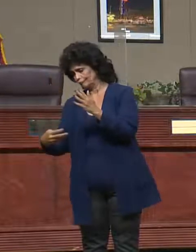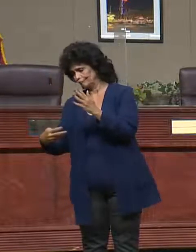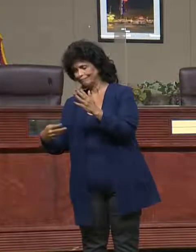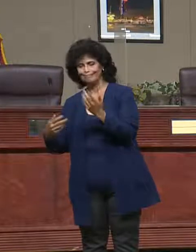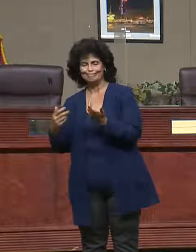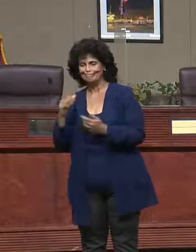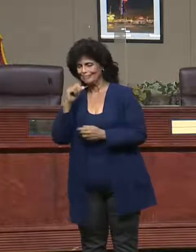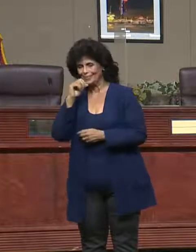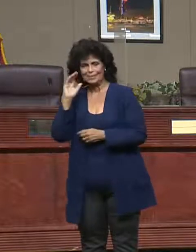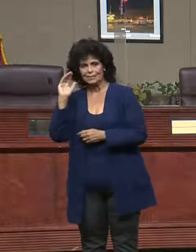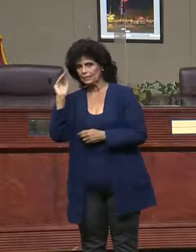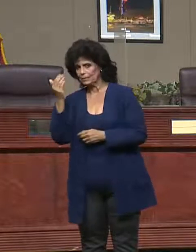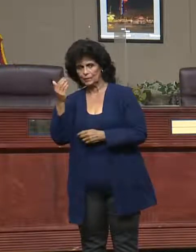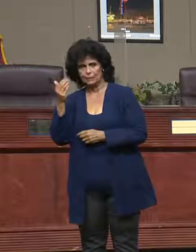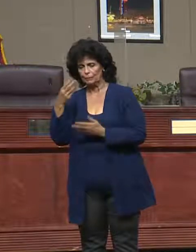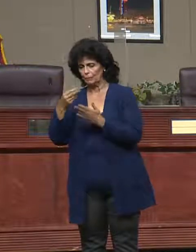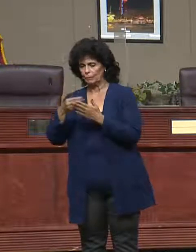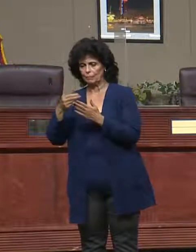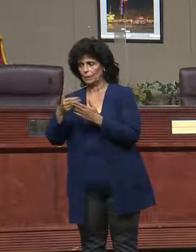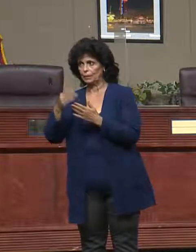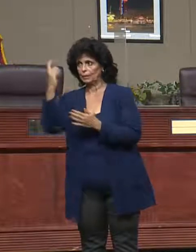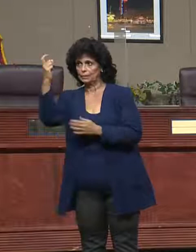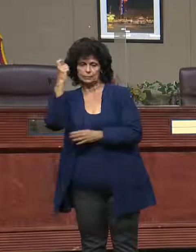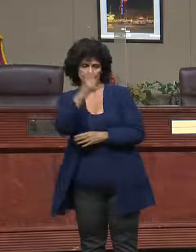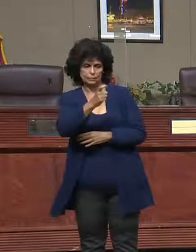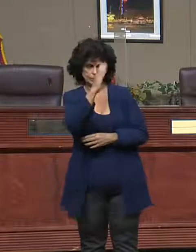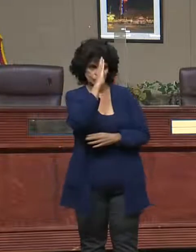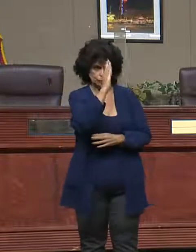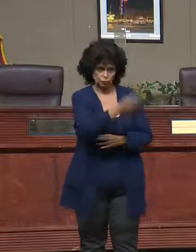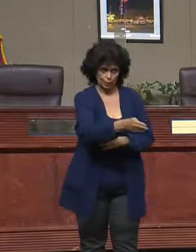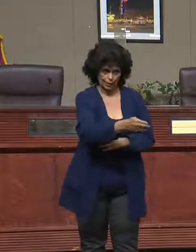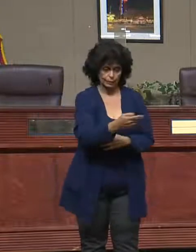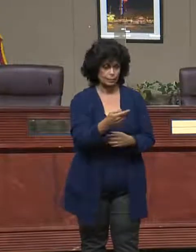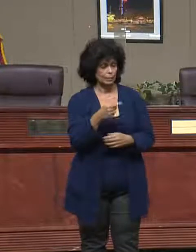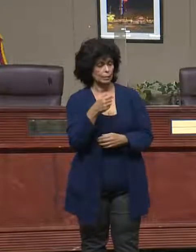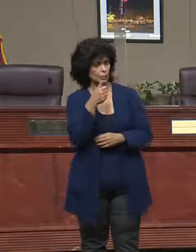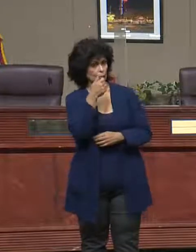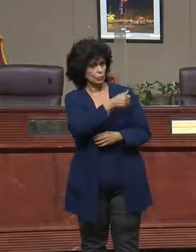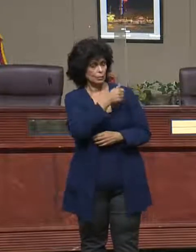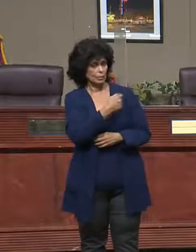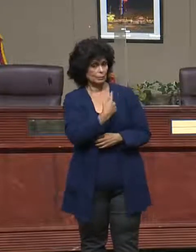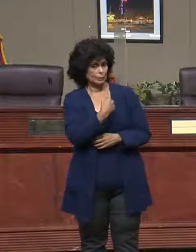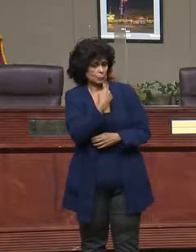that? And what are you saying at home?